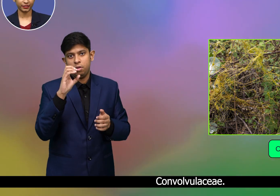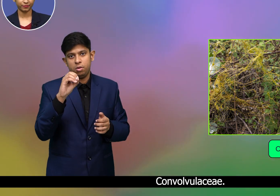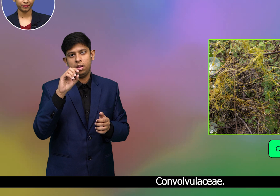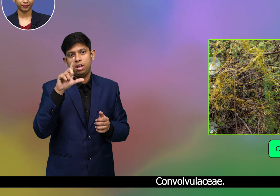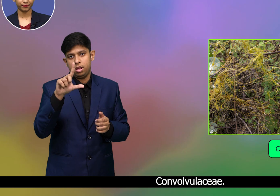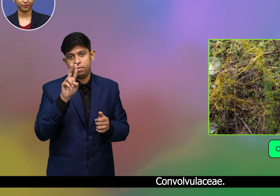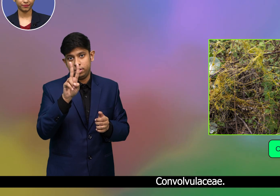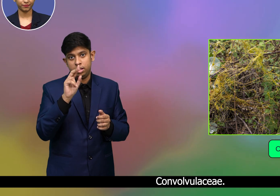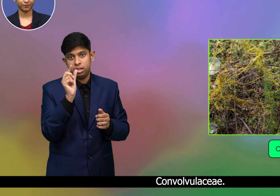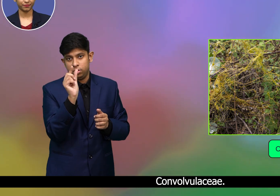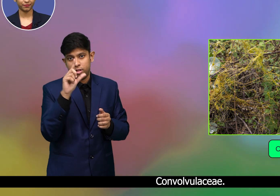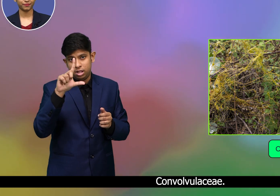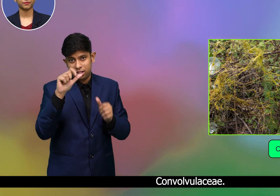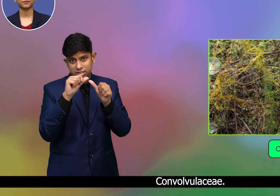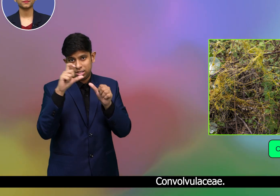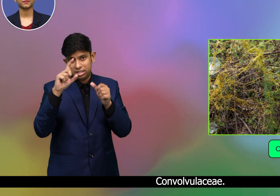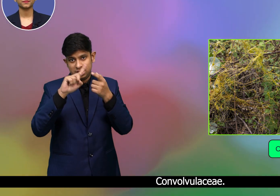Convolvulaceae.